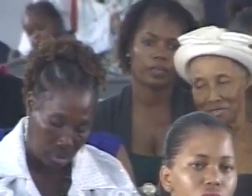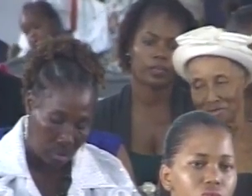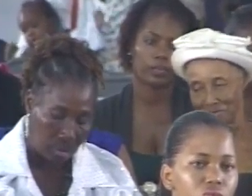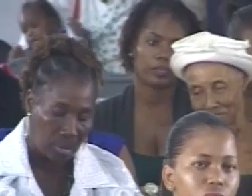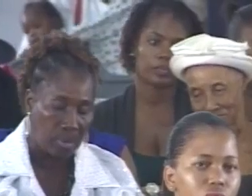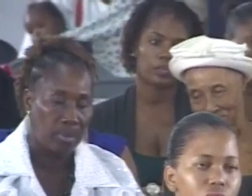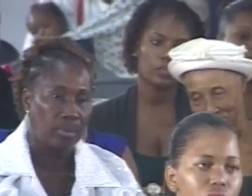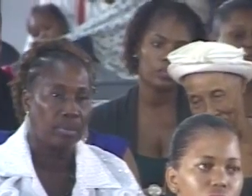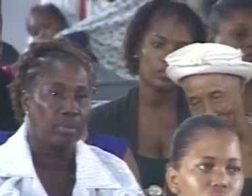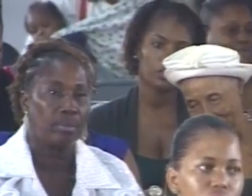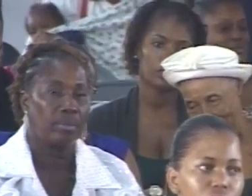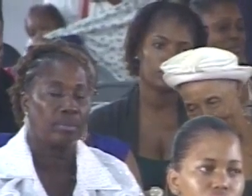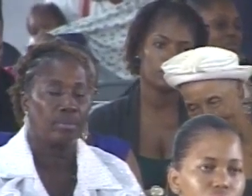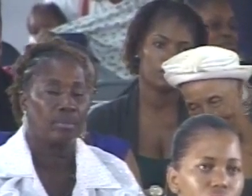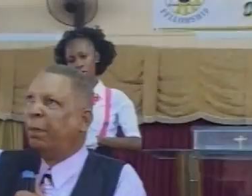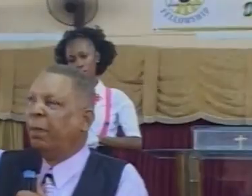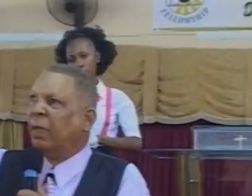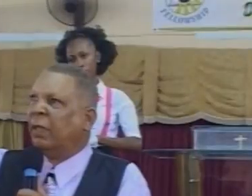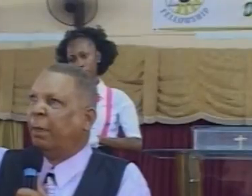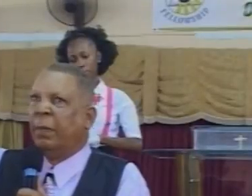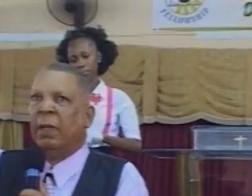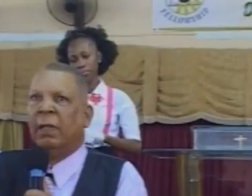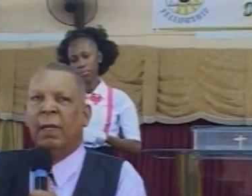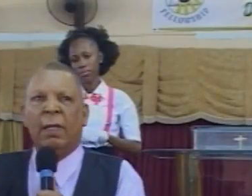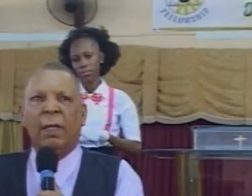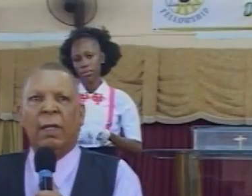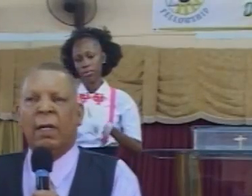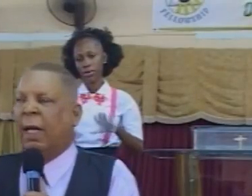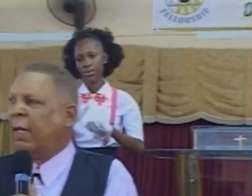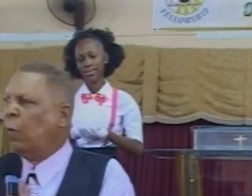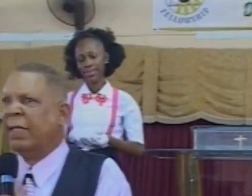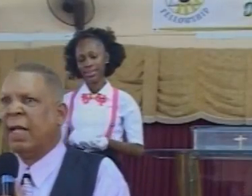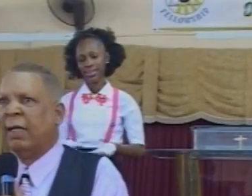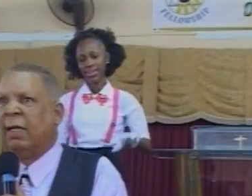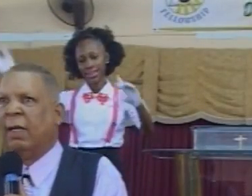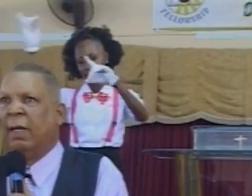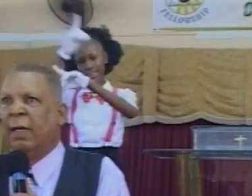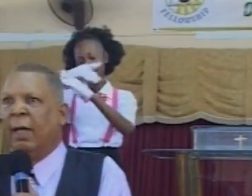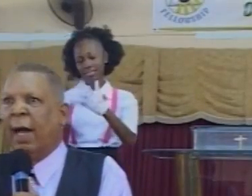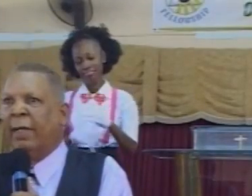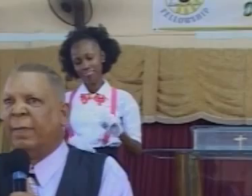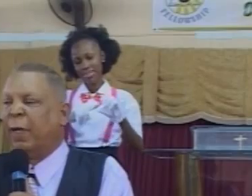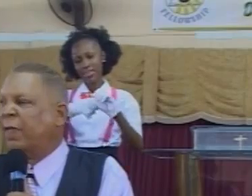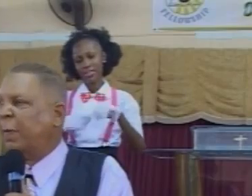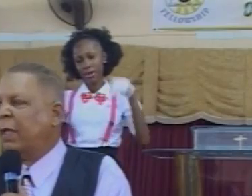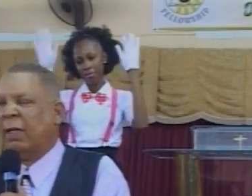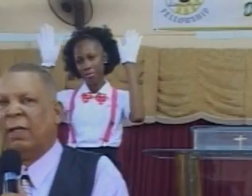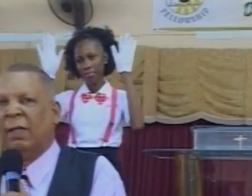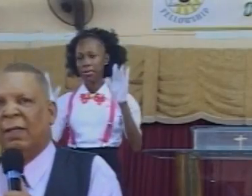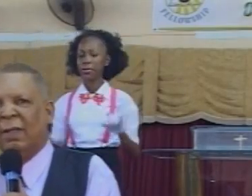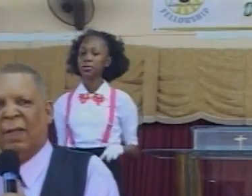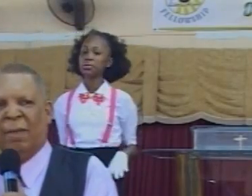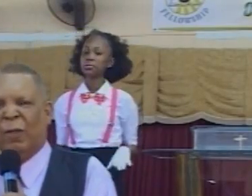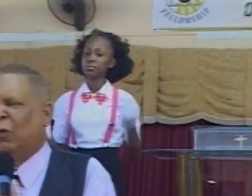on a particular day, tip, tip, tip. And they, what is that? And it's picking up speed.